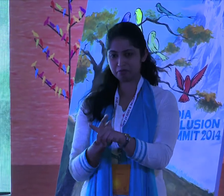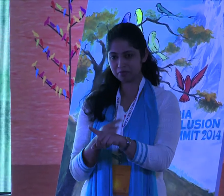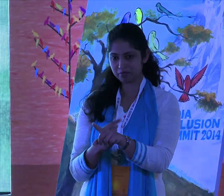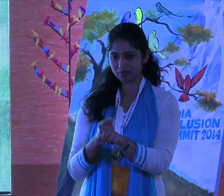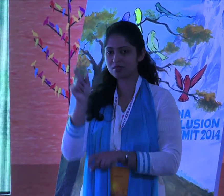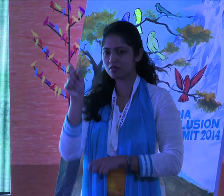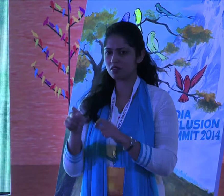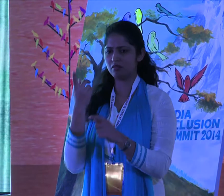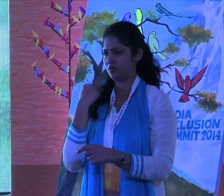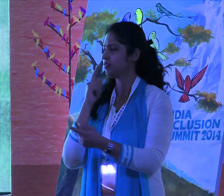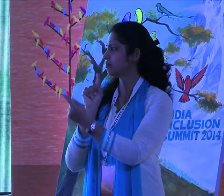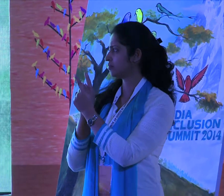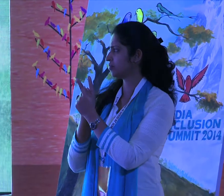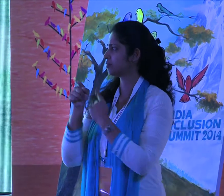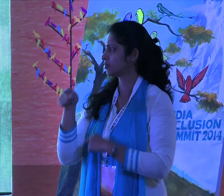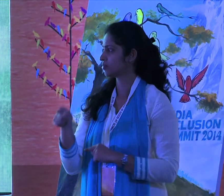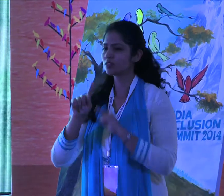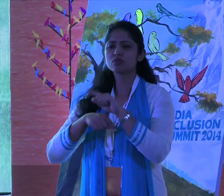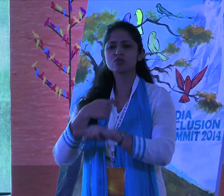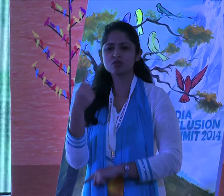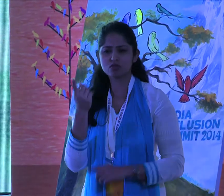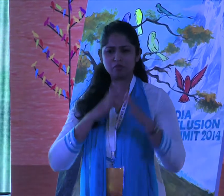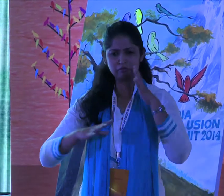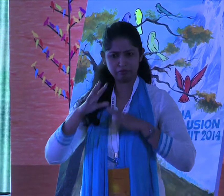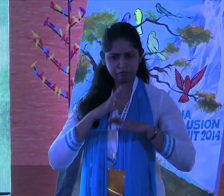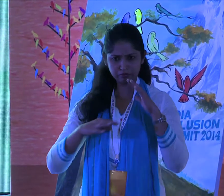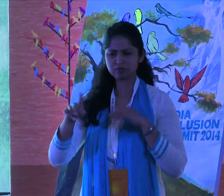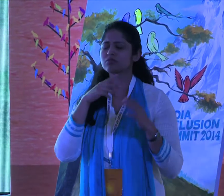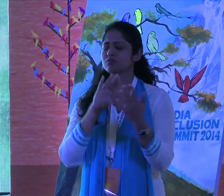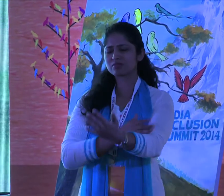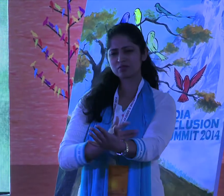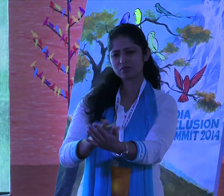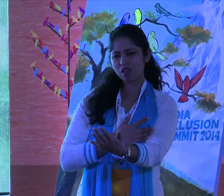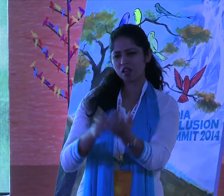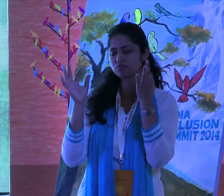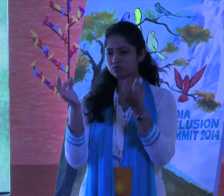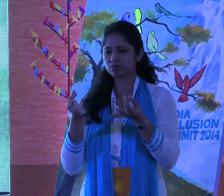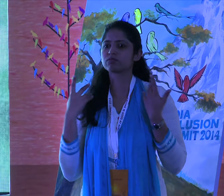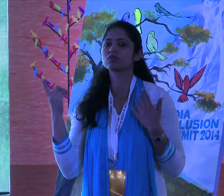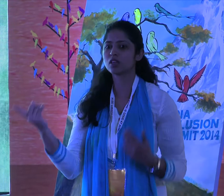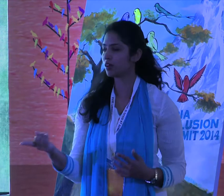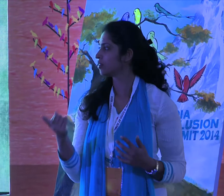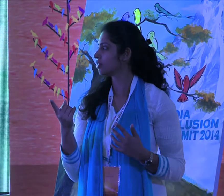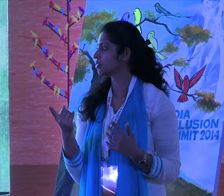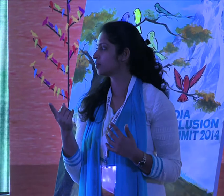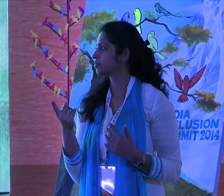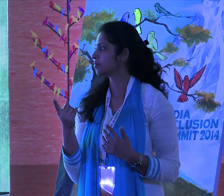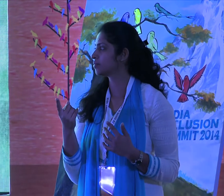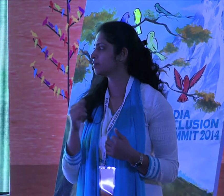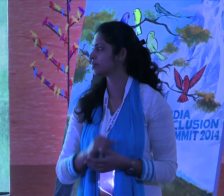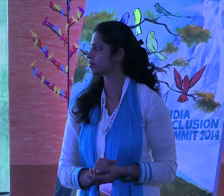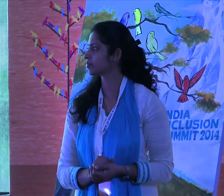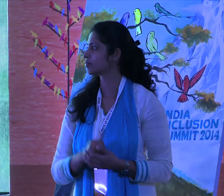breakfast today. And she'll be performing tomorrow. She's an amazing singer, sang with A.R. Rahman. If you haven't heard her, go and listen to her Coke Studio